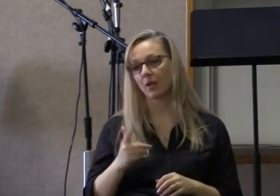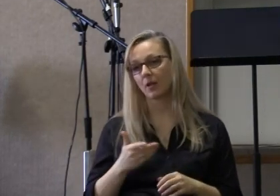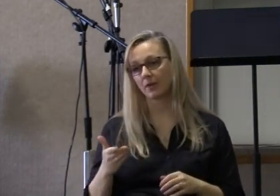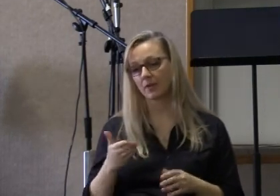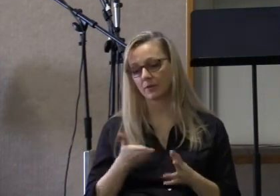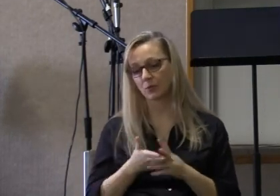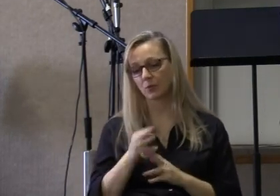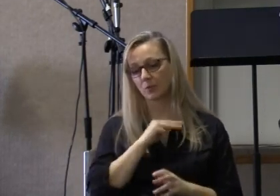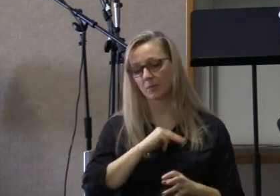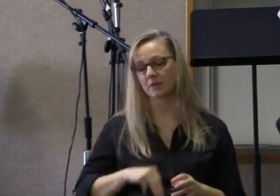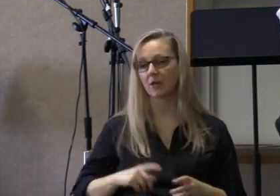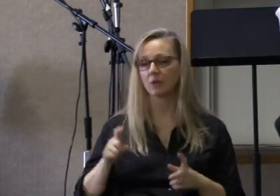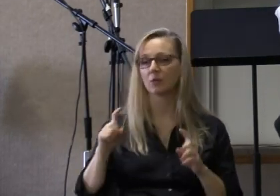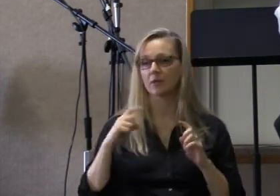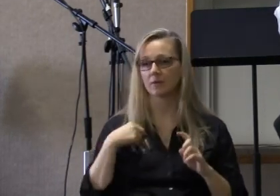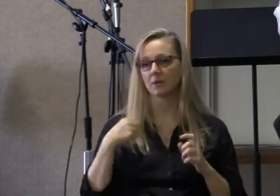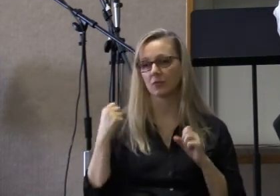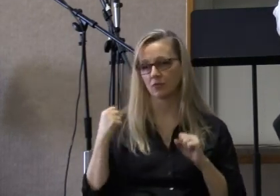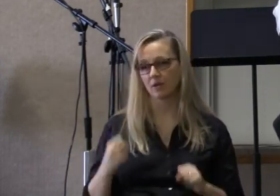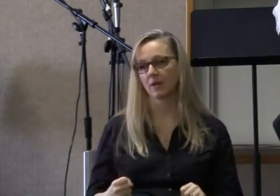Messiah who strengthens me."